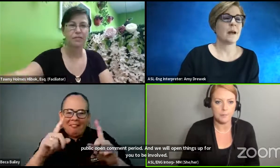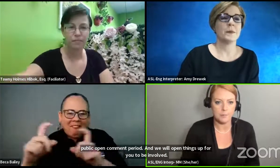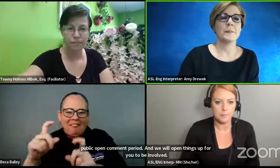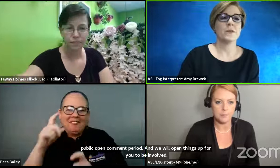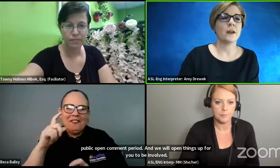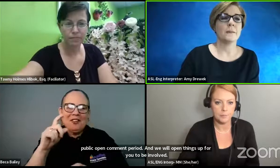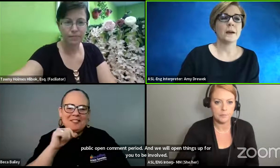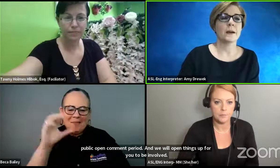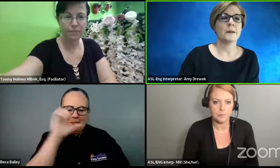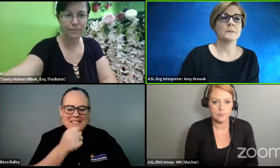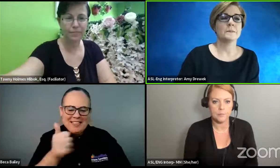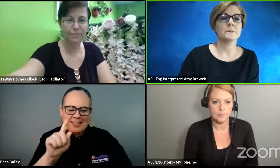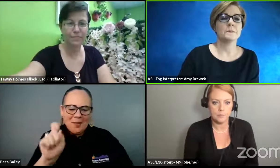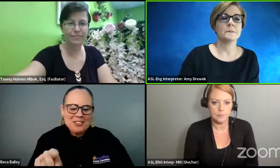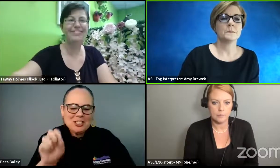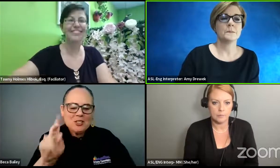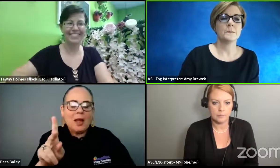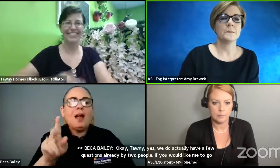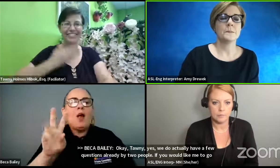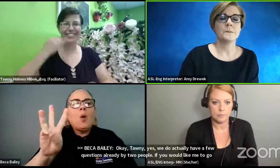questions. That would be great, Becca.